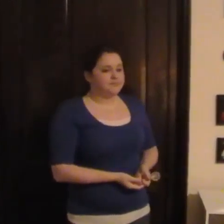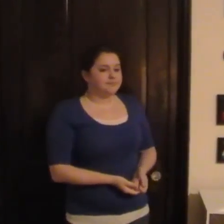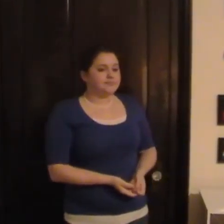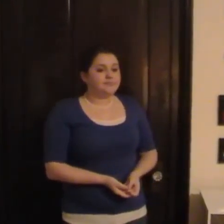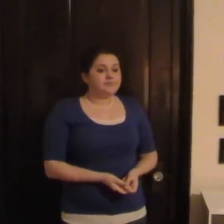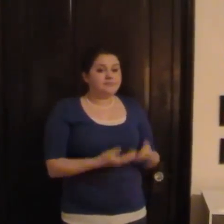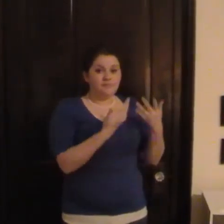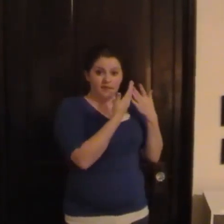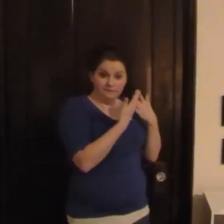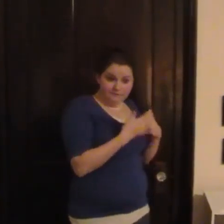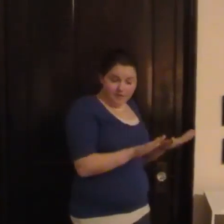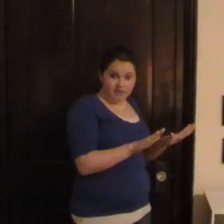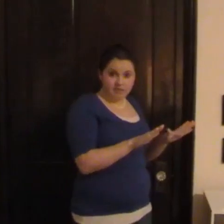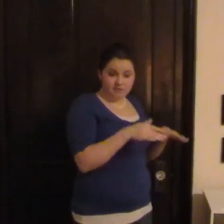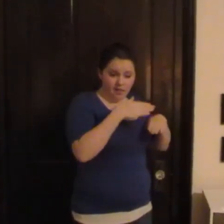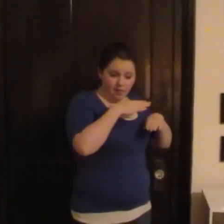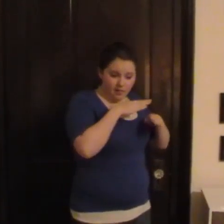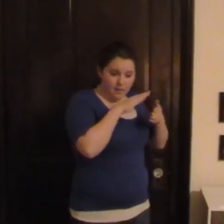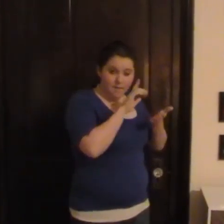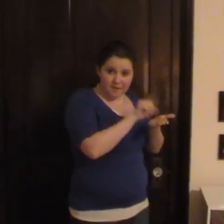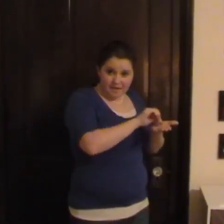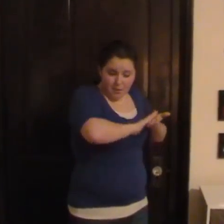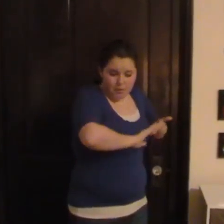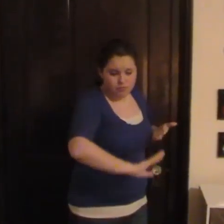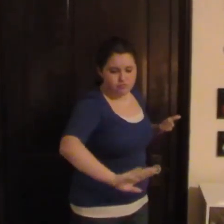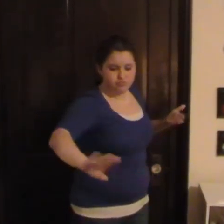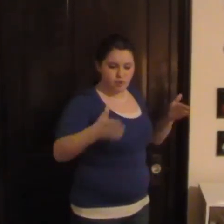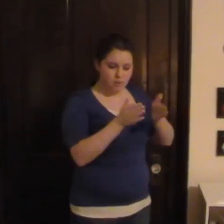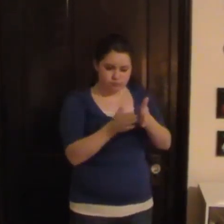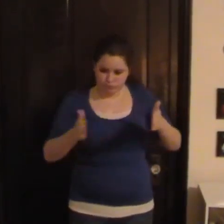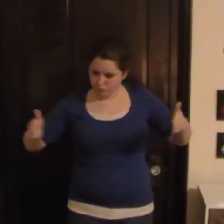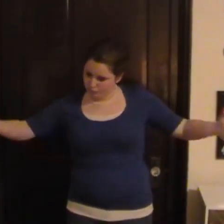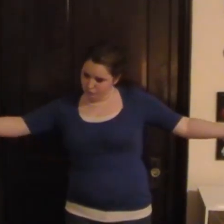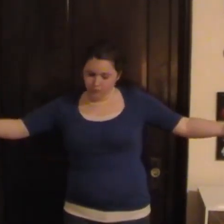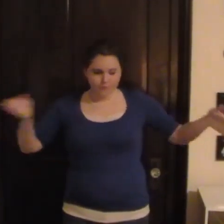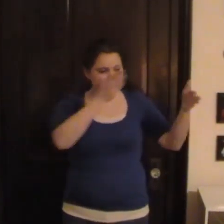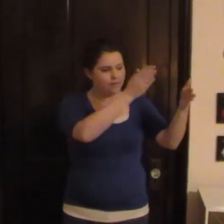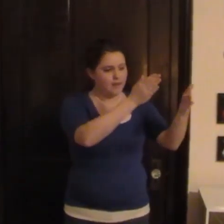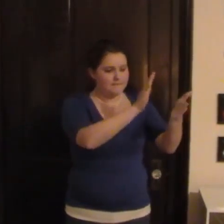to tear them apart, put them into an envelope, it's distributed to everybody, and happy hour hits and everyone's happy.